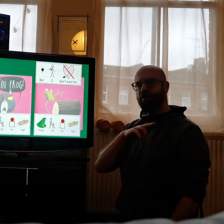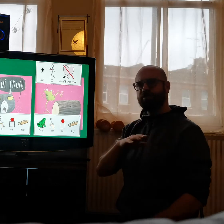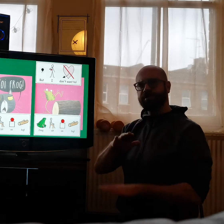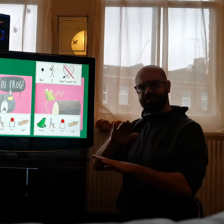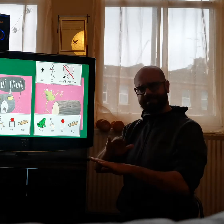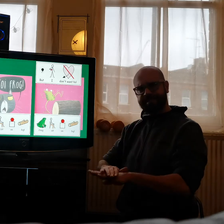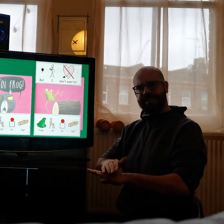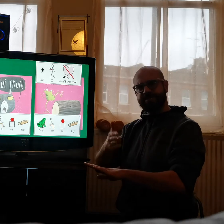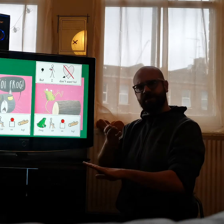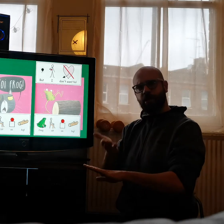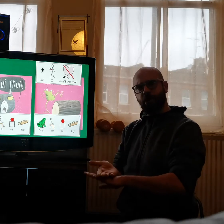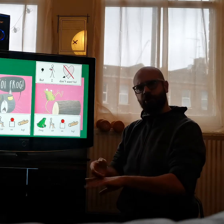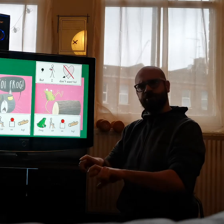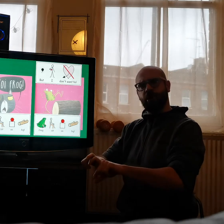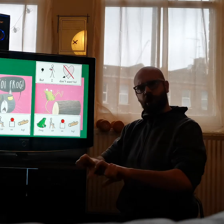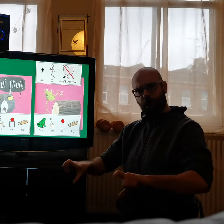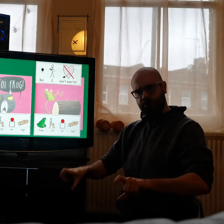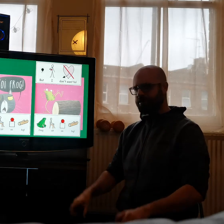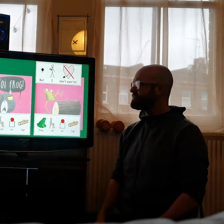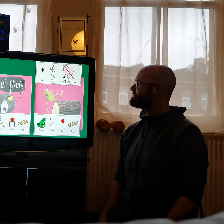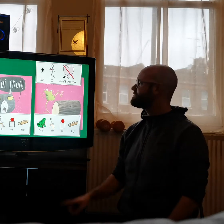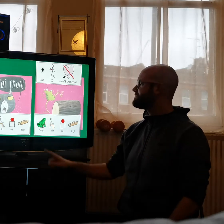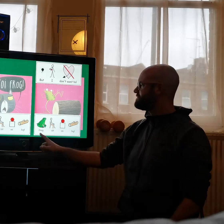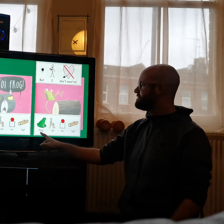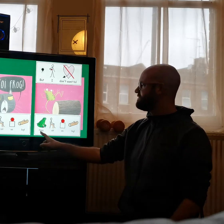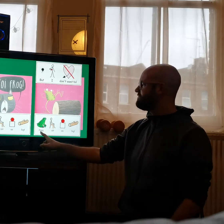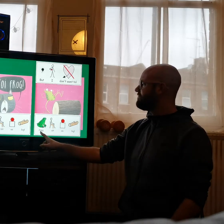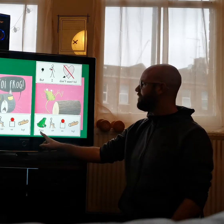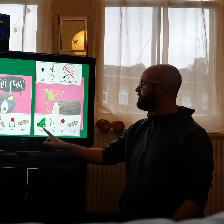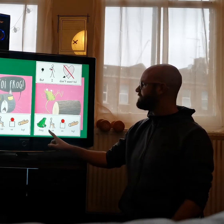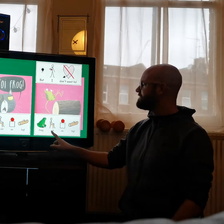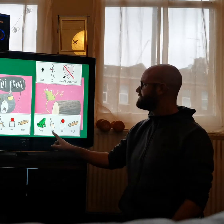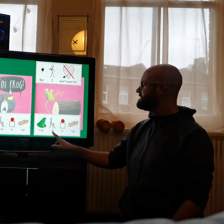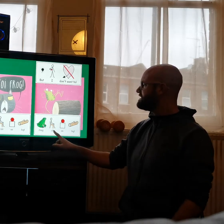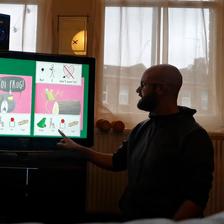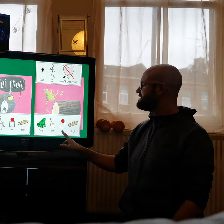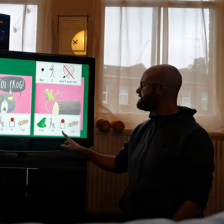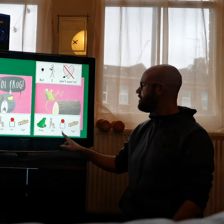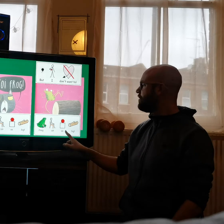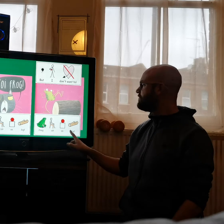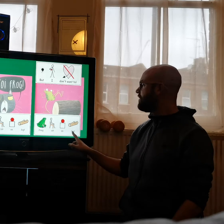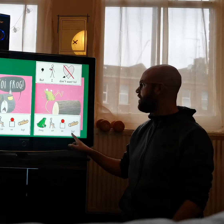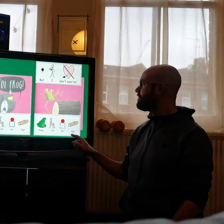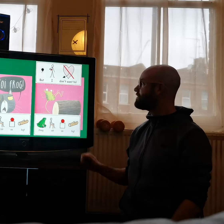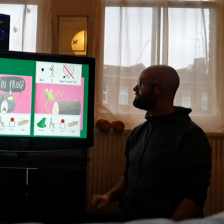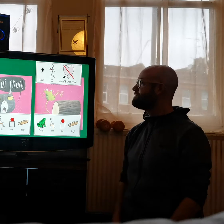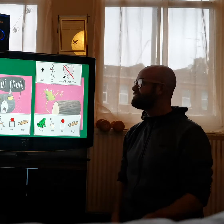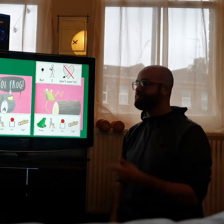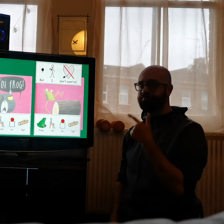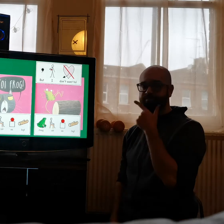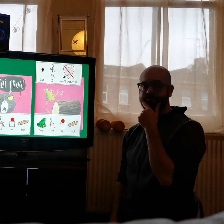Frog sit on lock. Frog sit on lock.